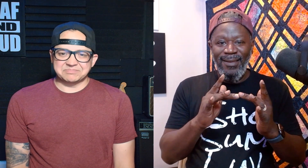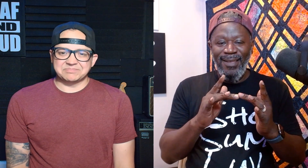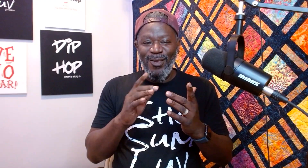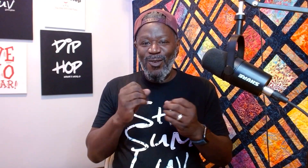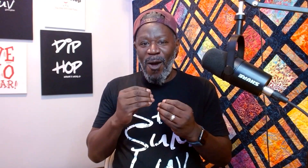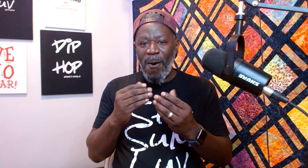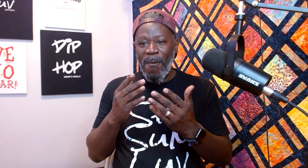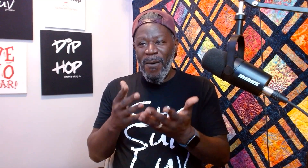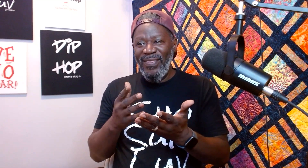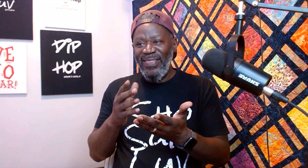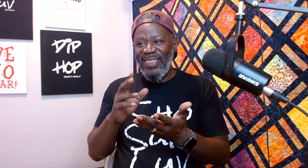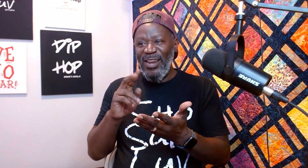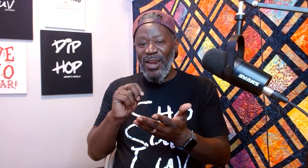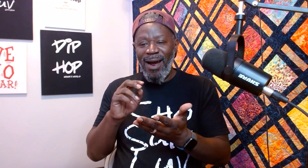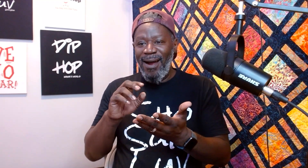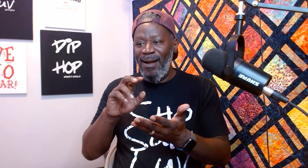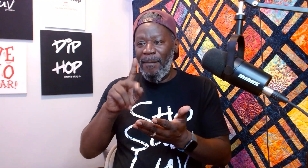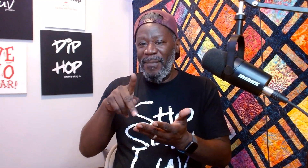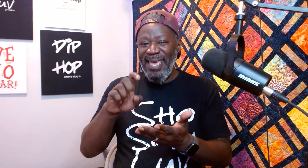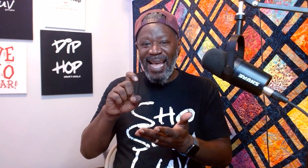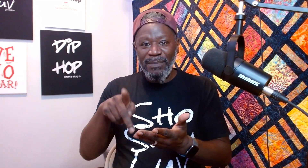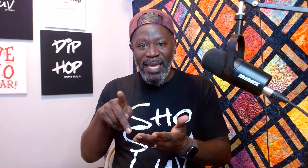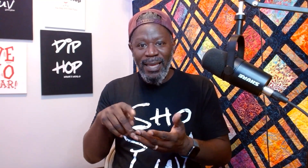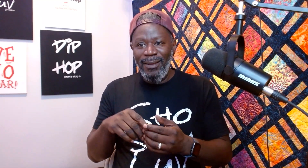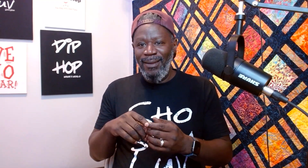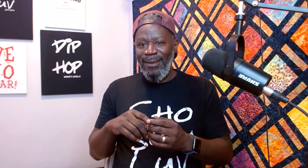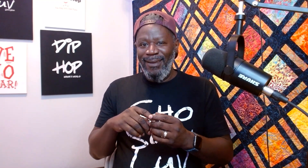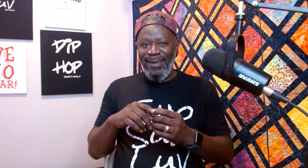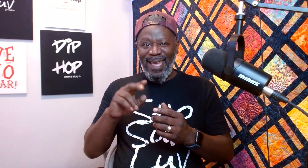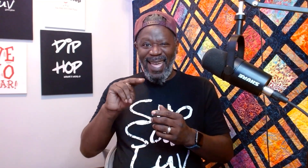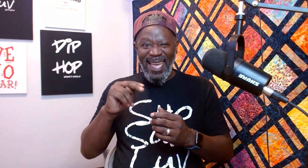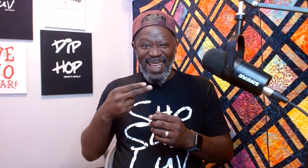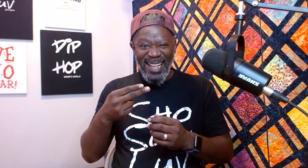Networking. So with the PXP,